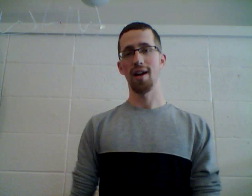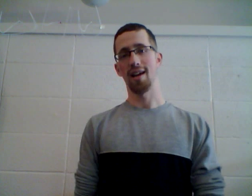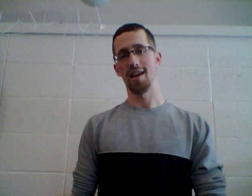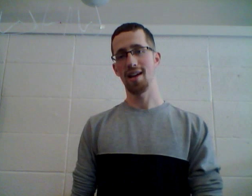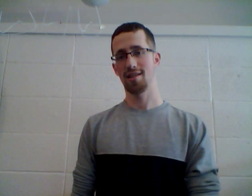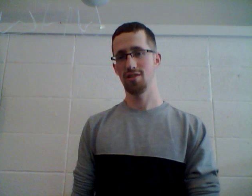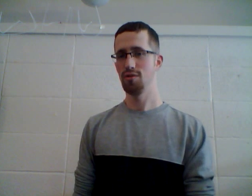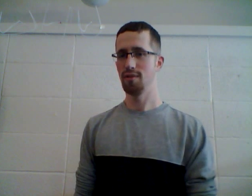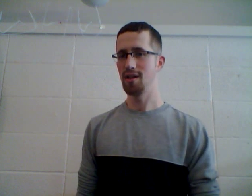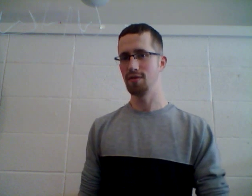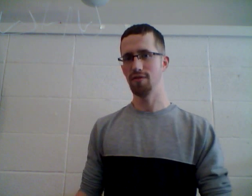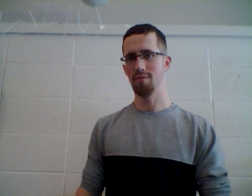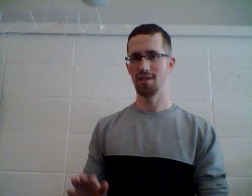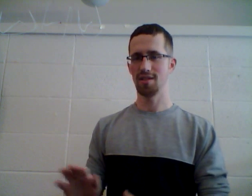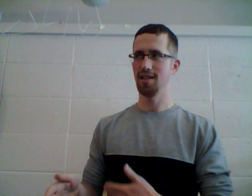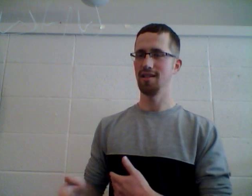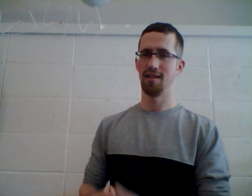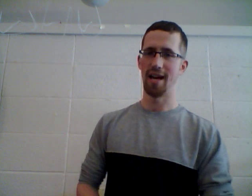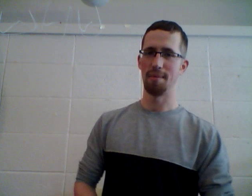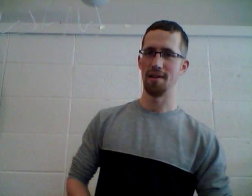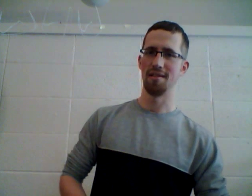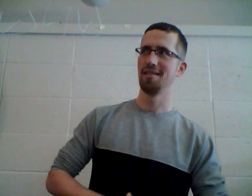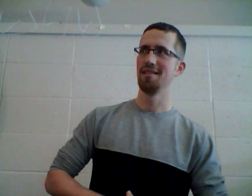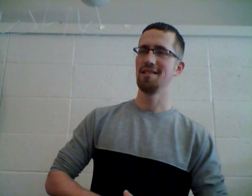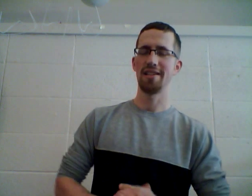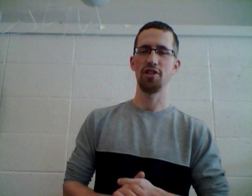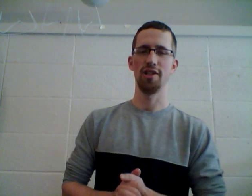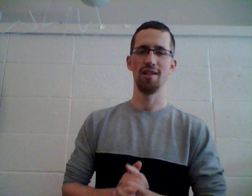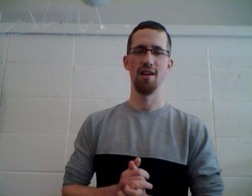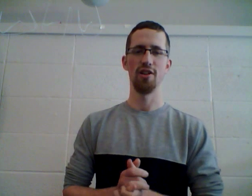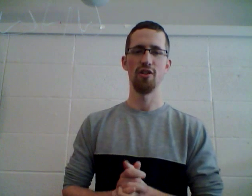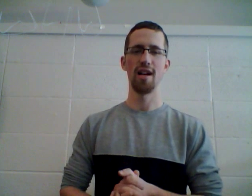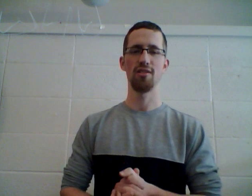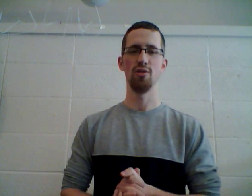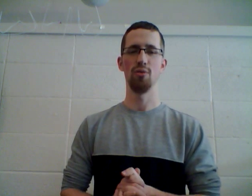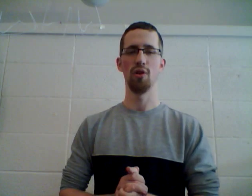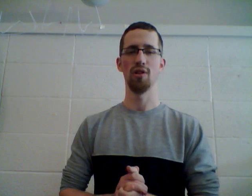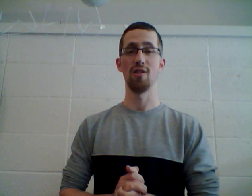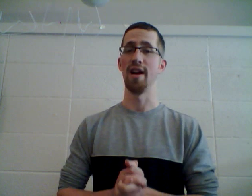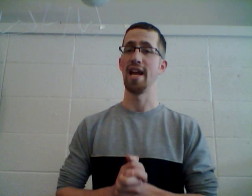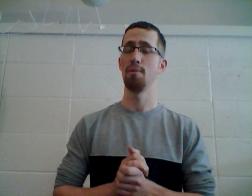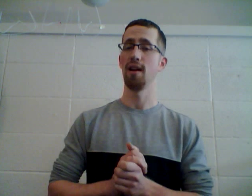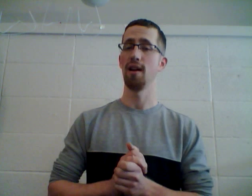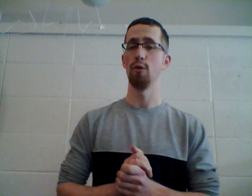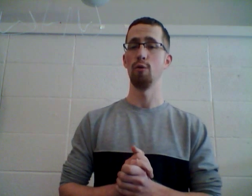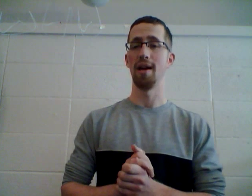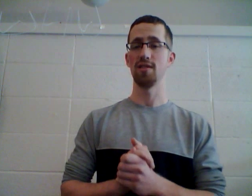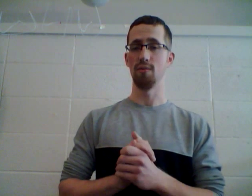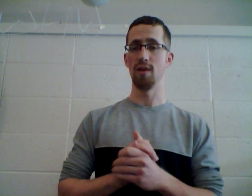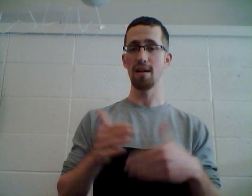Okay, and to recover from the slightly unhappy section, your last two words are neighbor and roommate. So